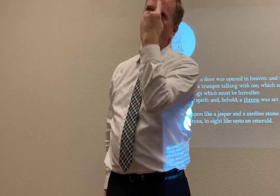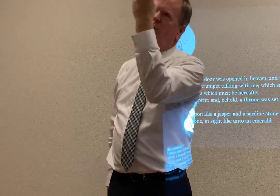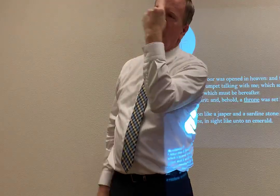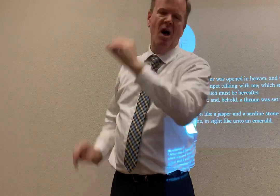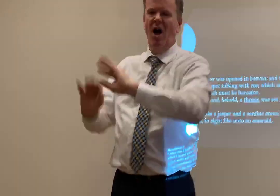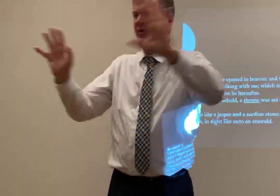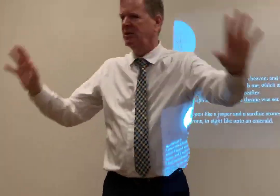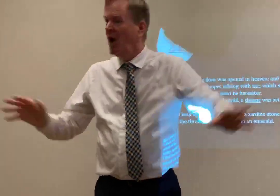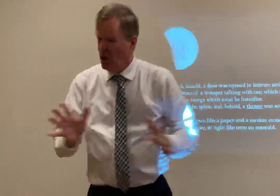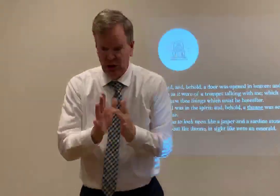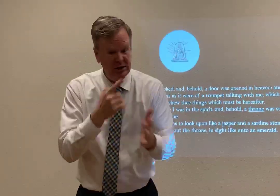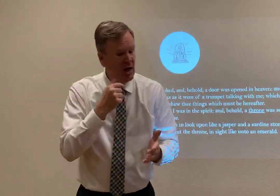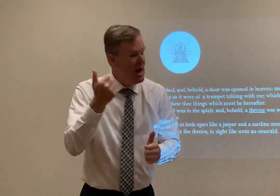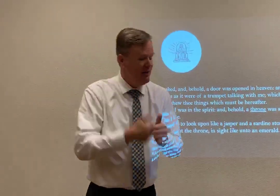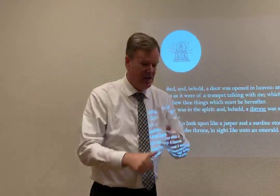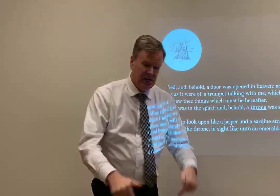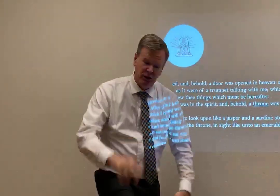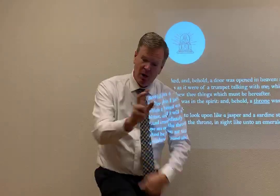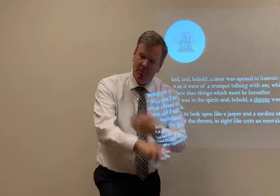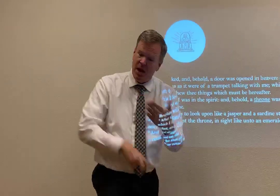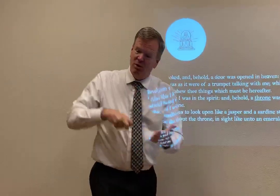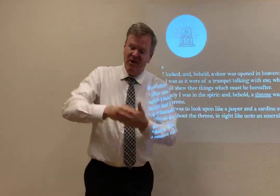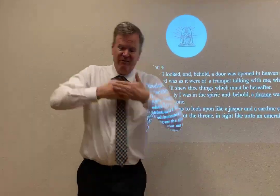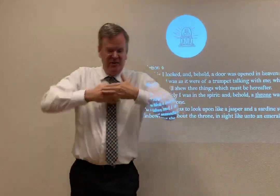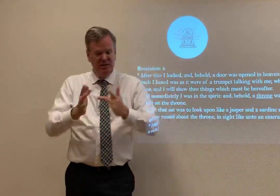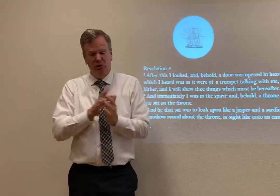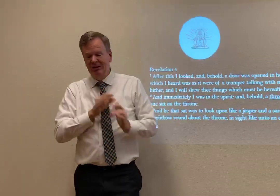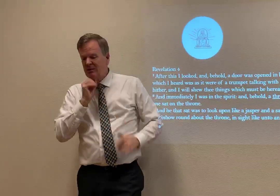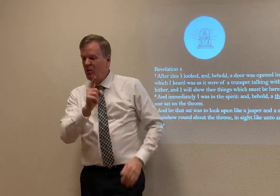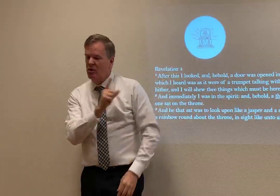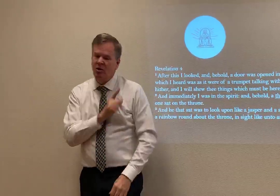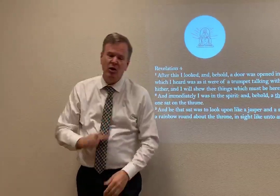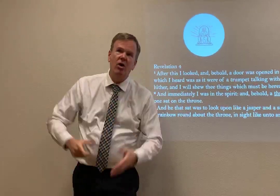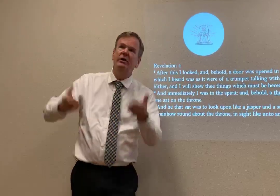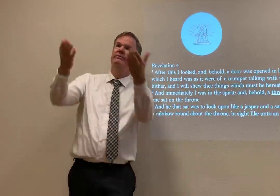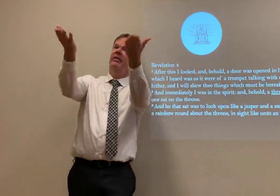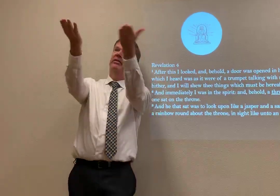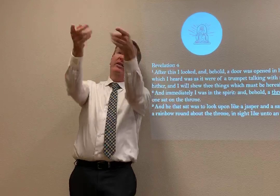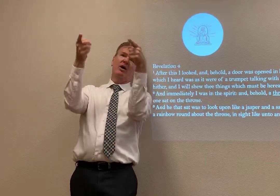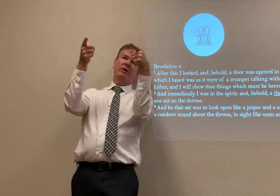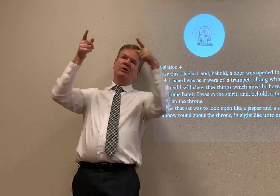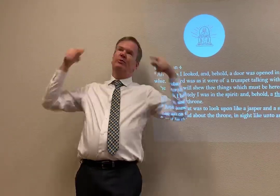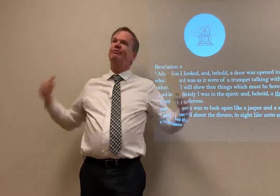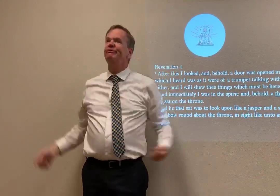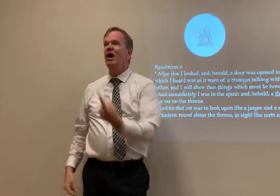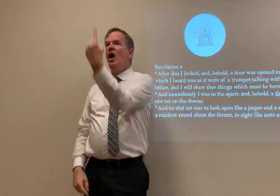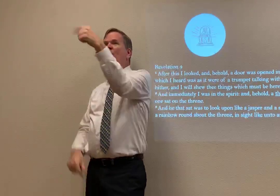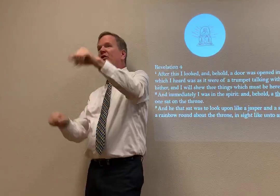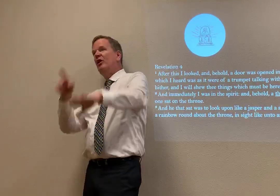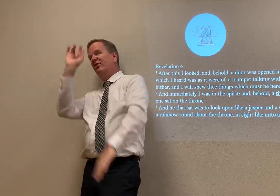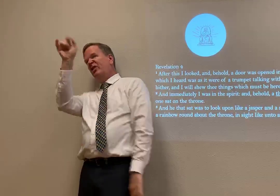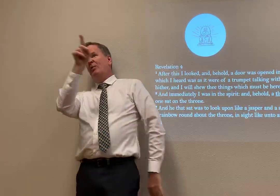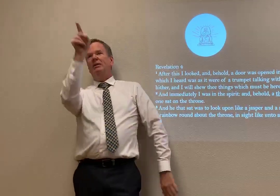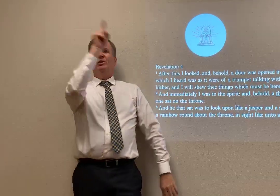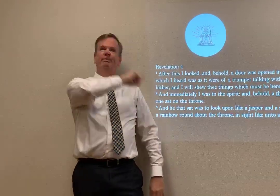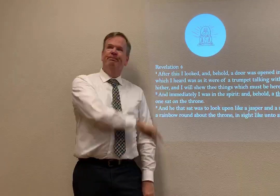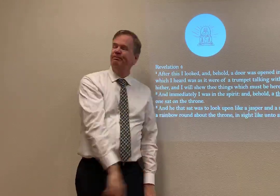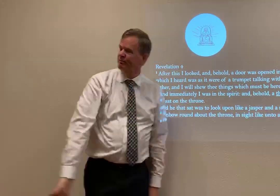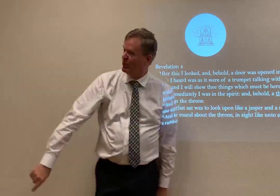But it only says so in a singular sense. Every knee shall bow, every tongue confess that Jesus Christ is Lord. There's one throne, and